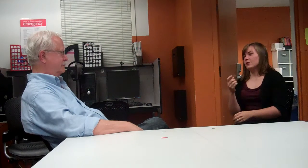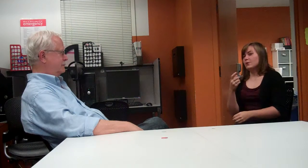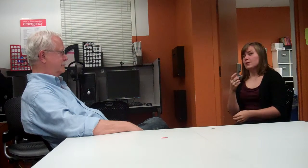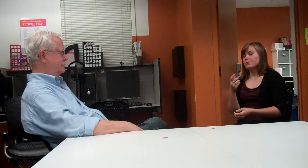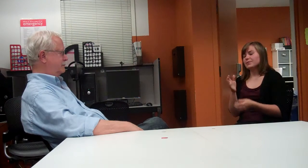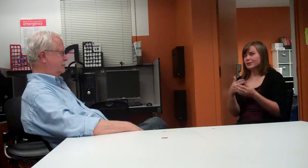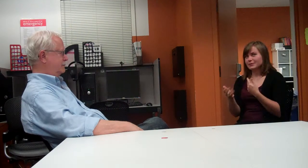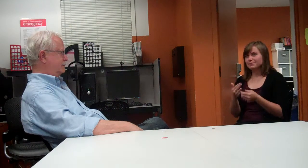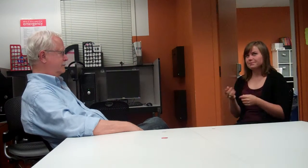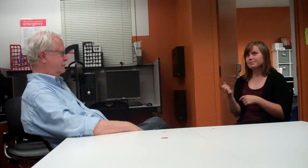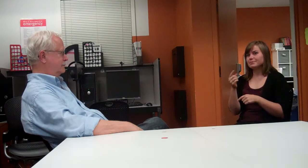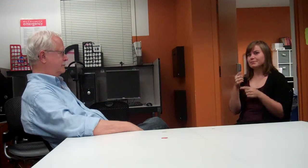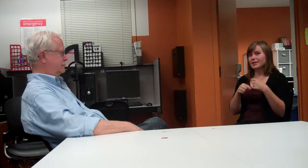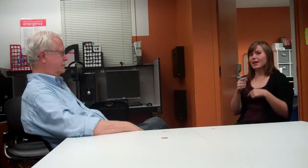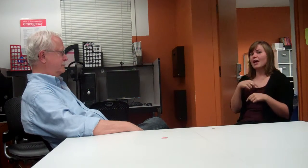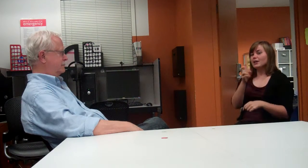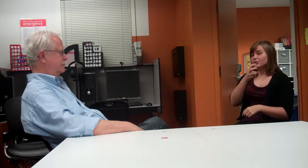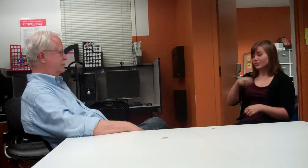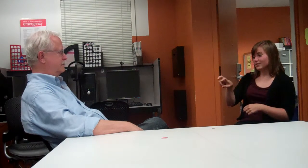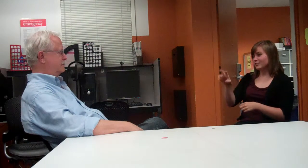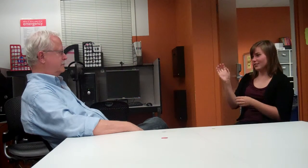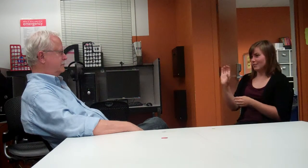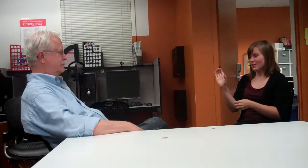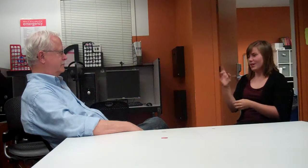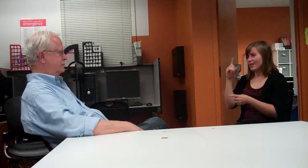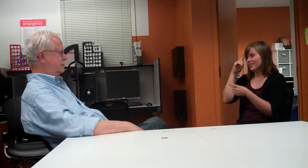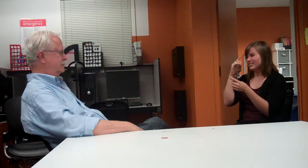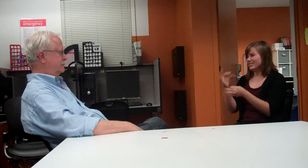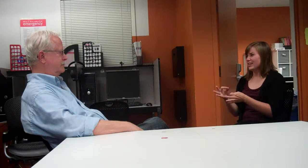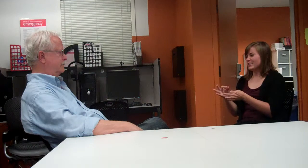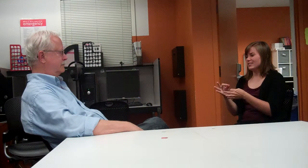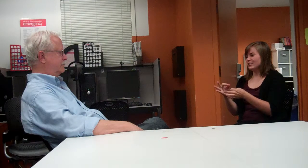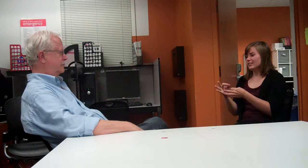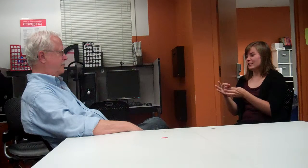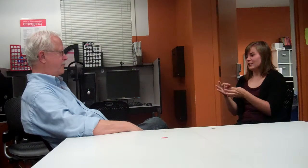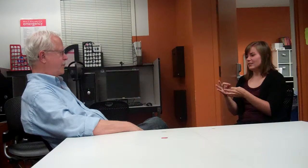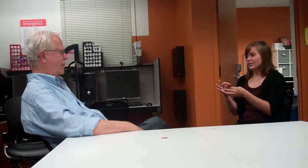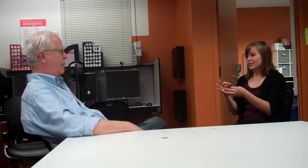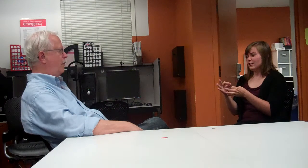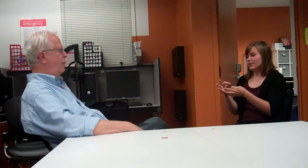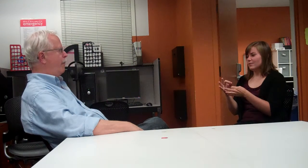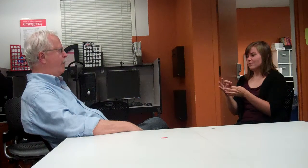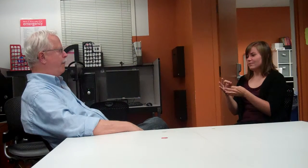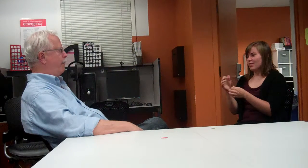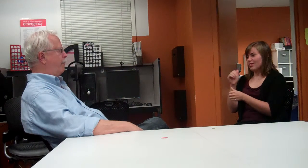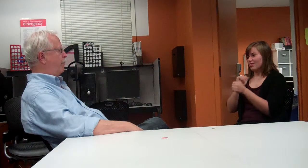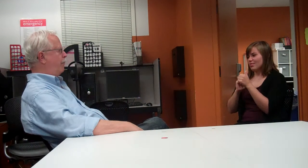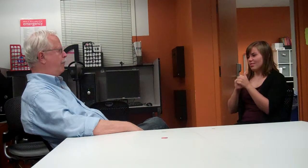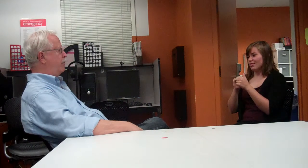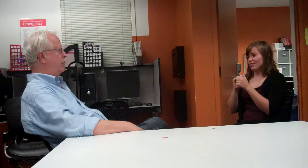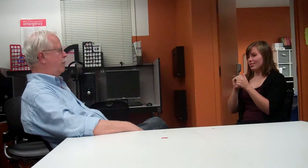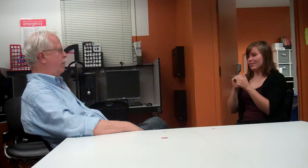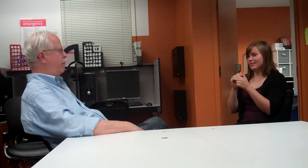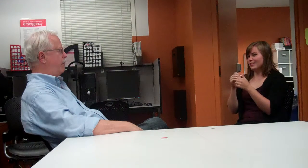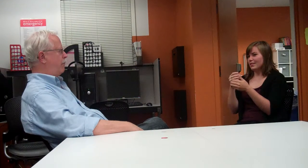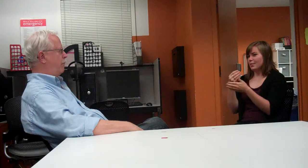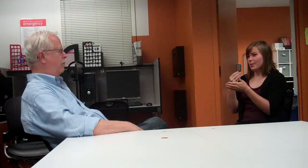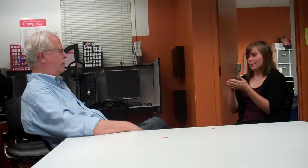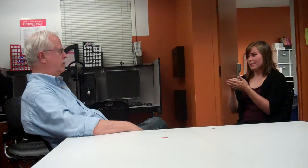and I decided I didn't want to struggle the rest of my life waiting tables. So I thought I'd be